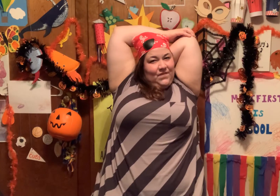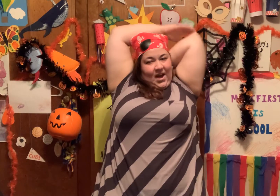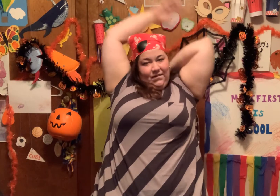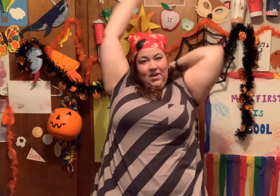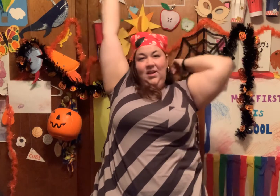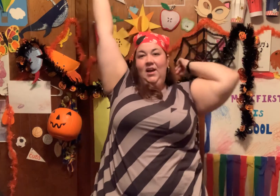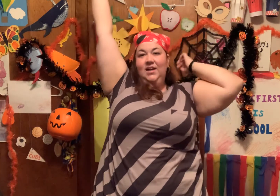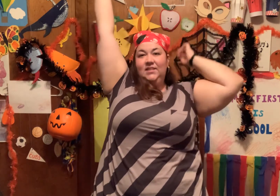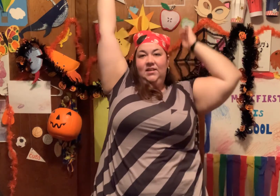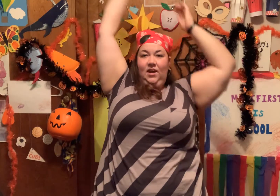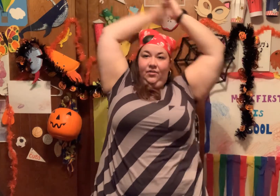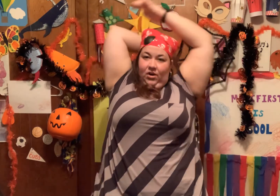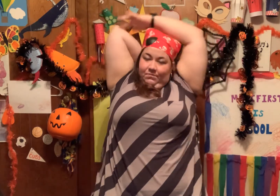1, 2, 3, 4, 5. Excellent. Other arm.